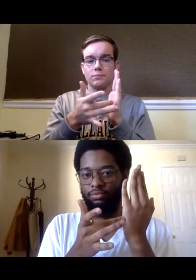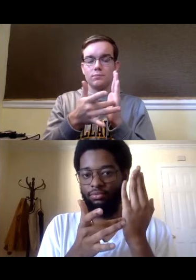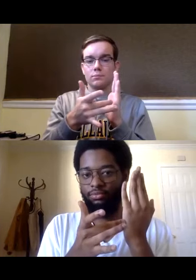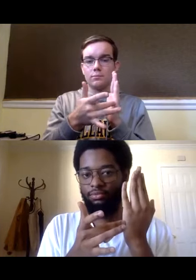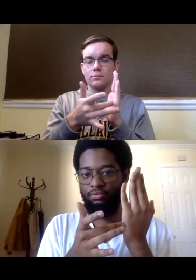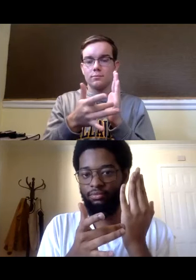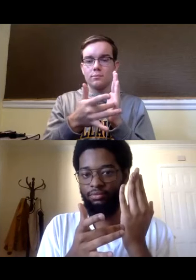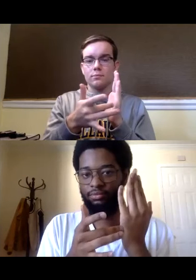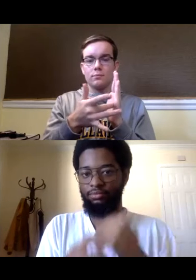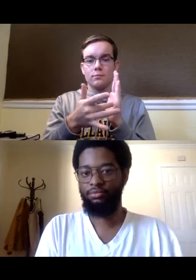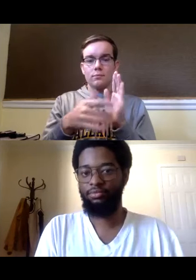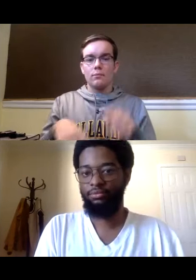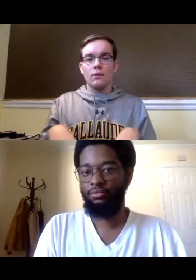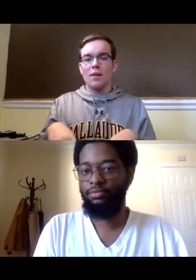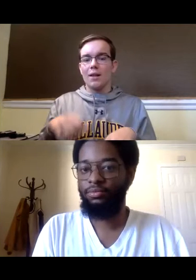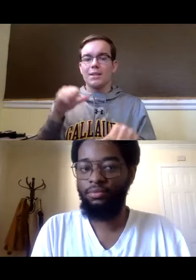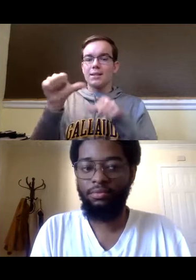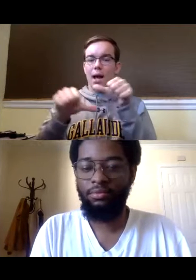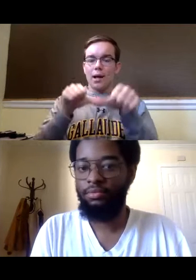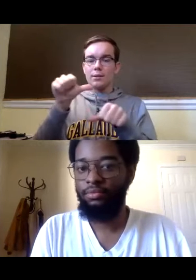There you go.